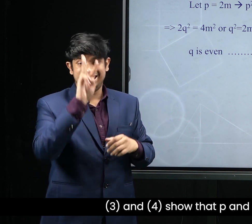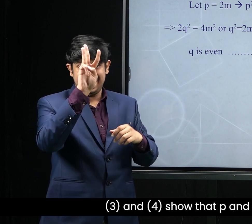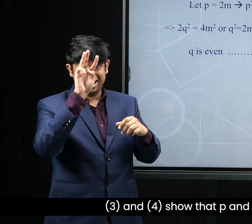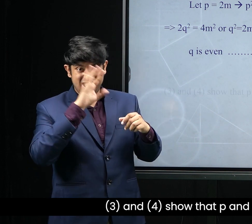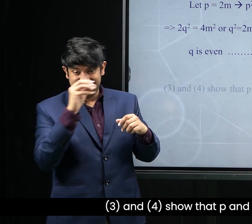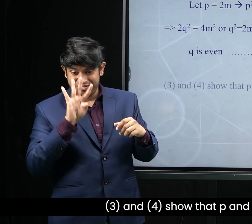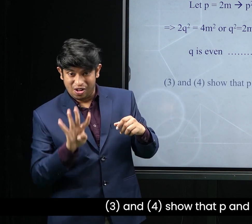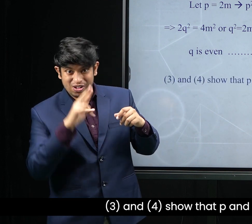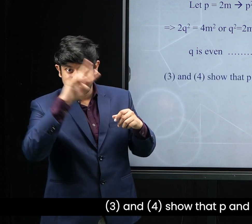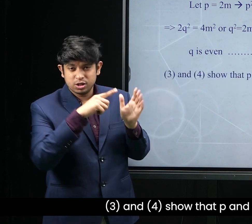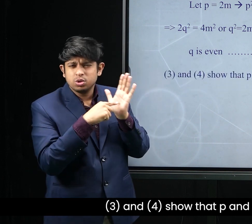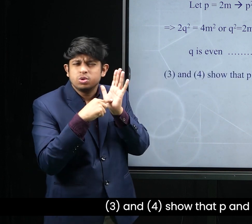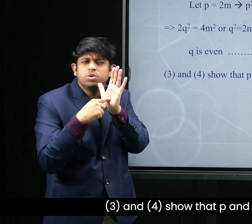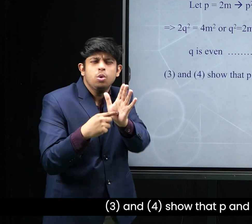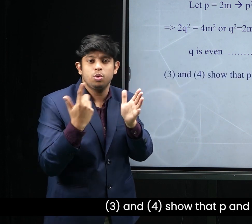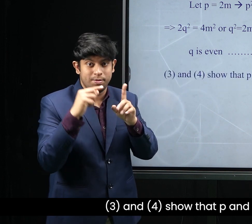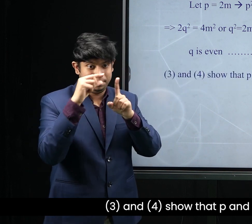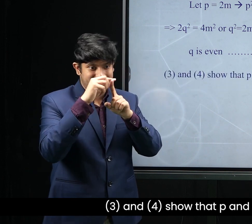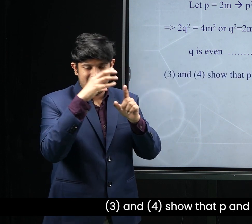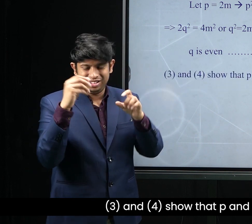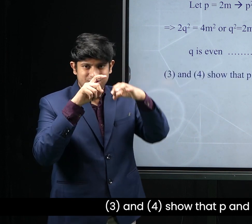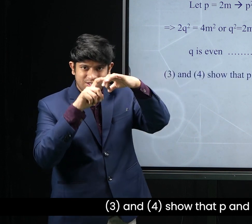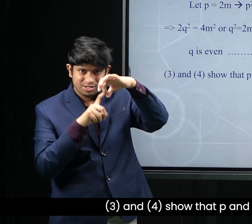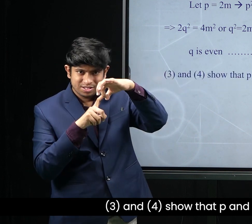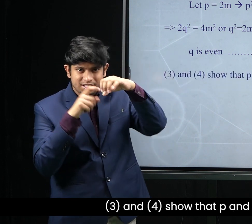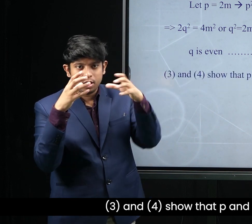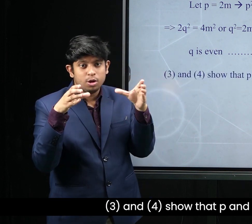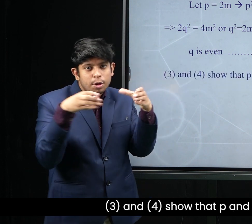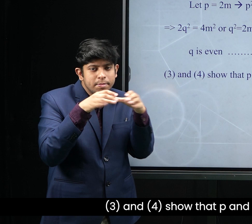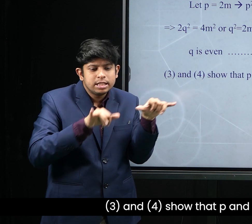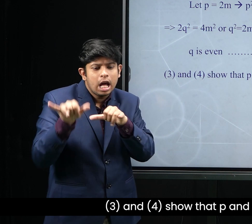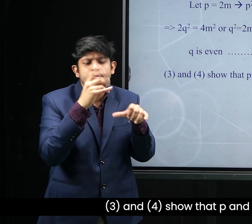3 and 4 show that p and q have a common factor 2.